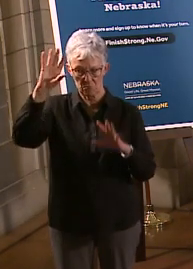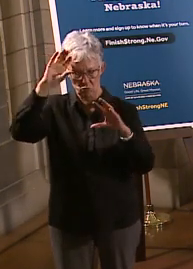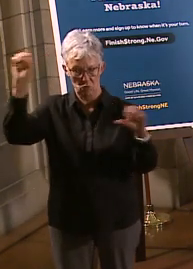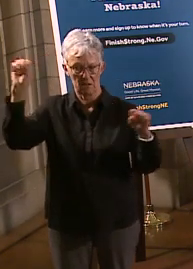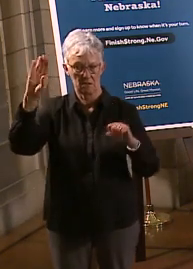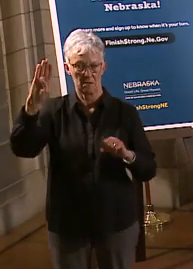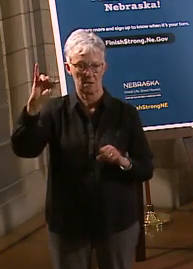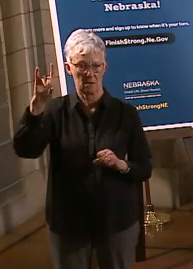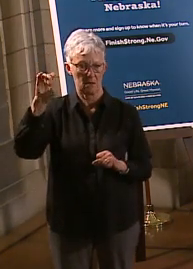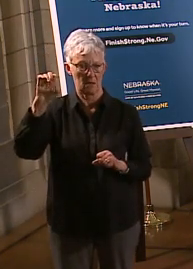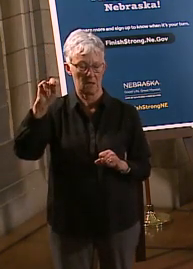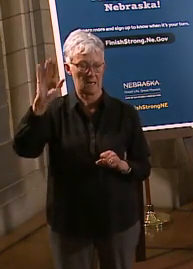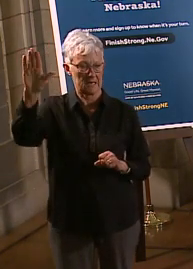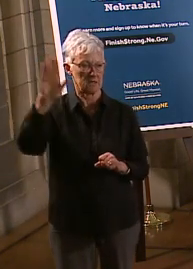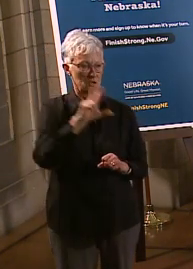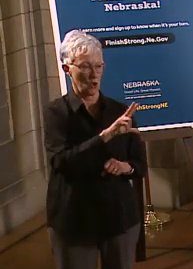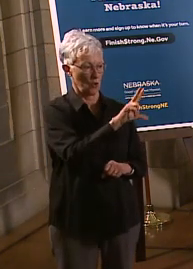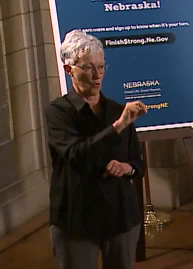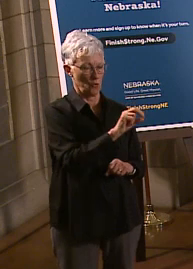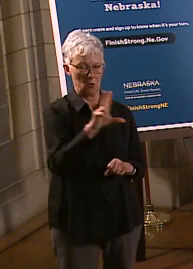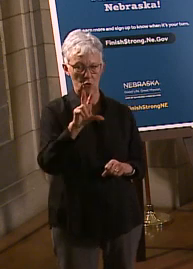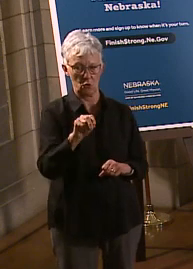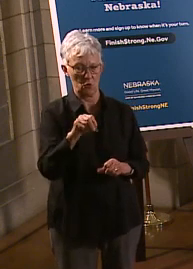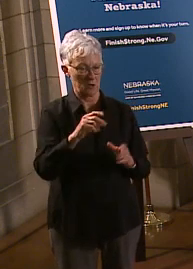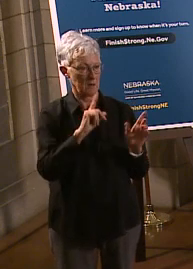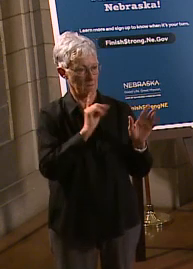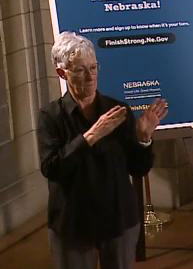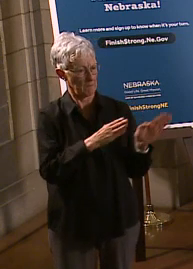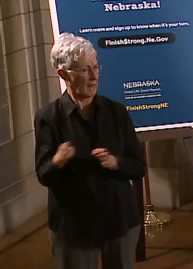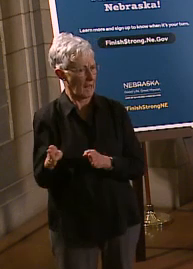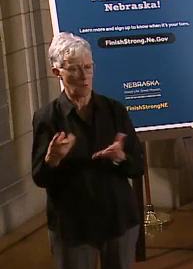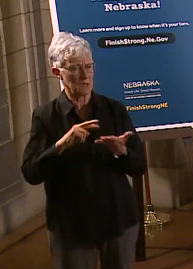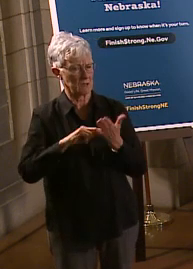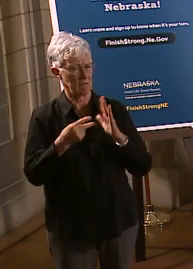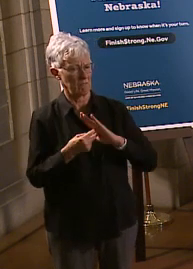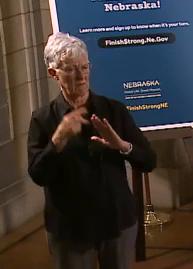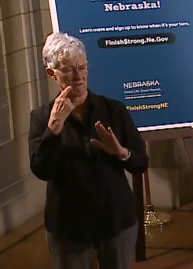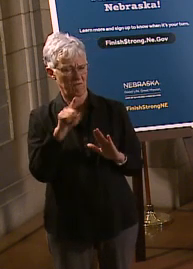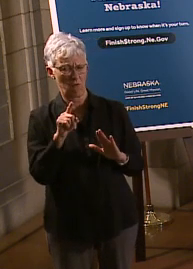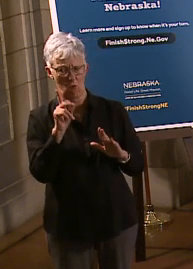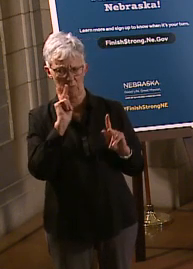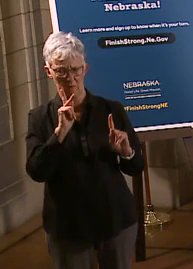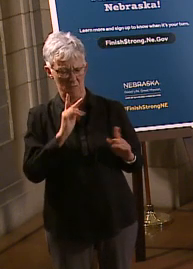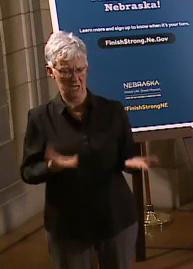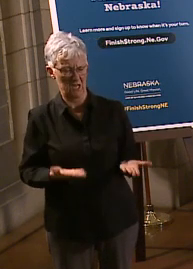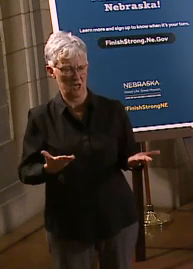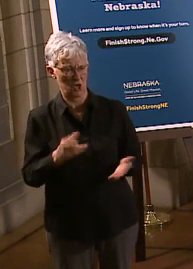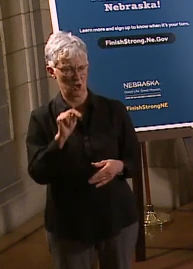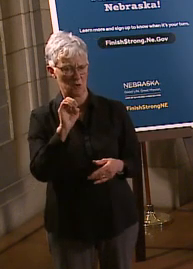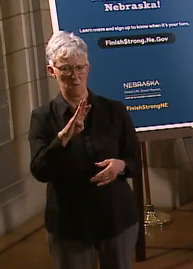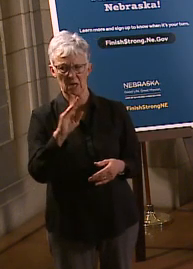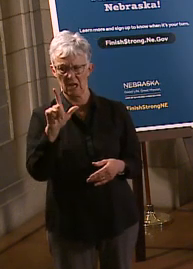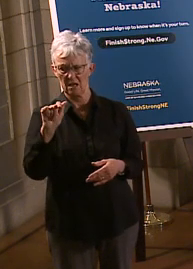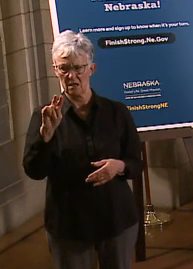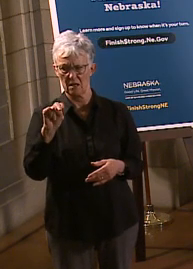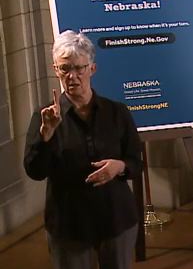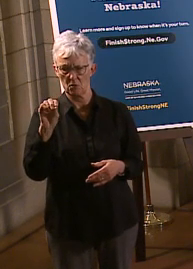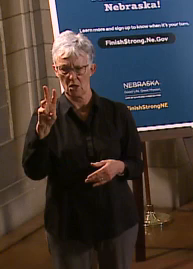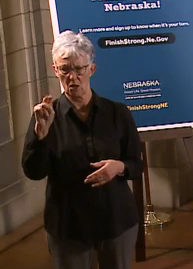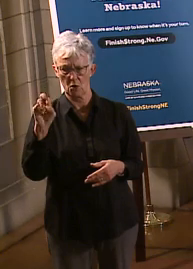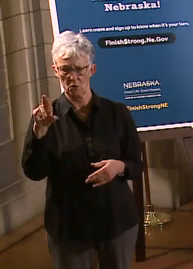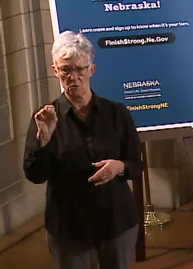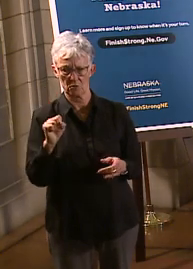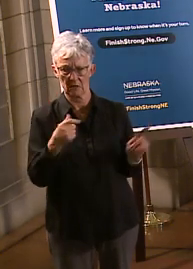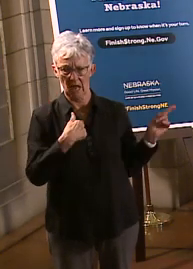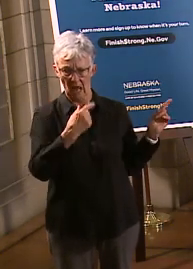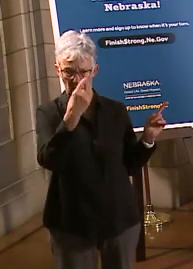and what he believes it could mean for Nebraska landowners. Well, I think I've commented on this already. I think the 30/30 plan is a terrible